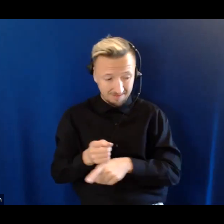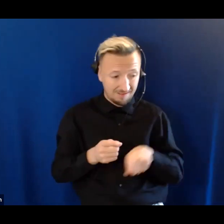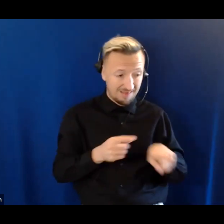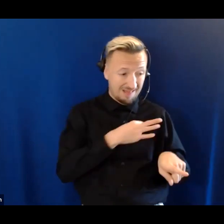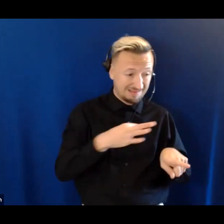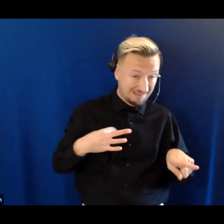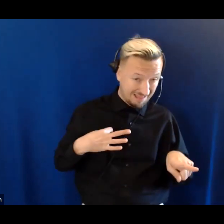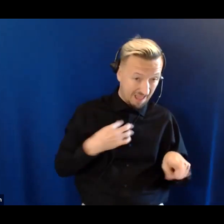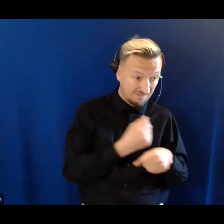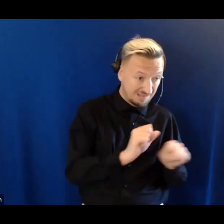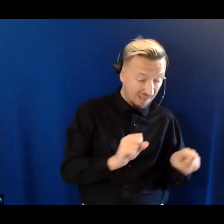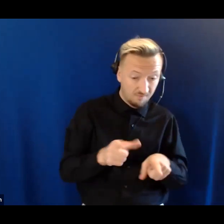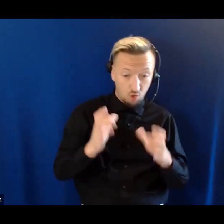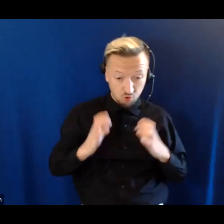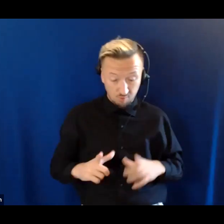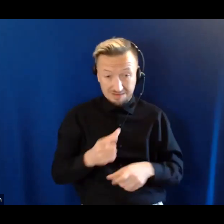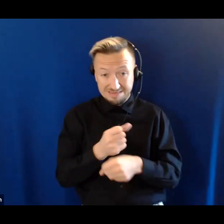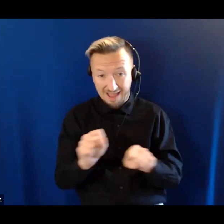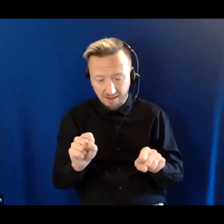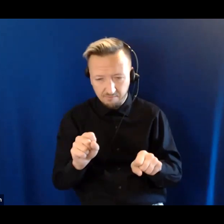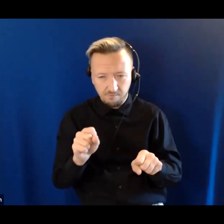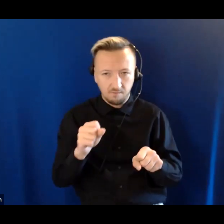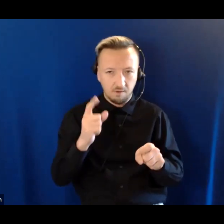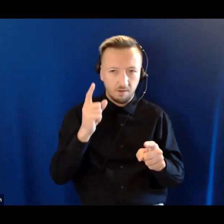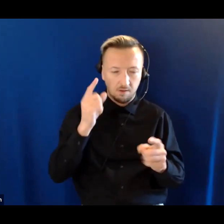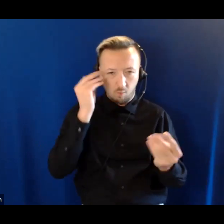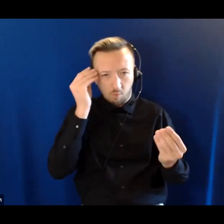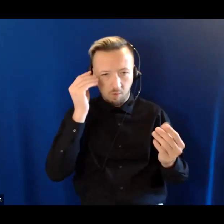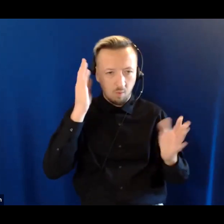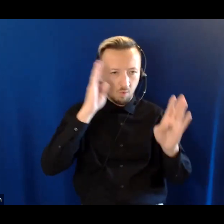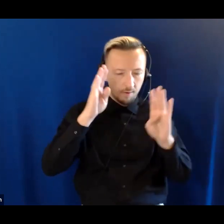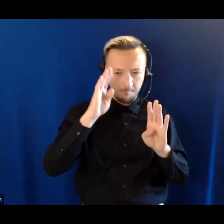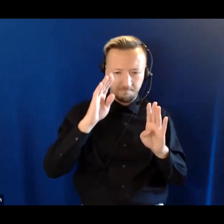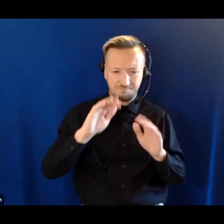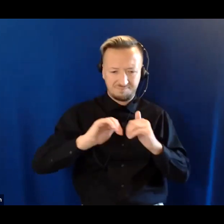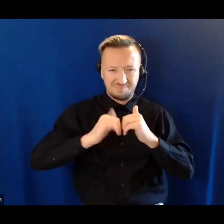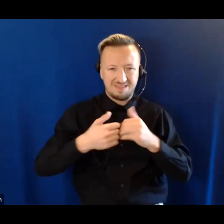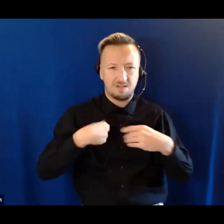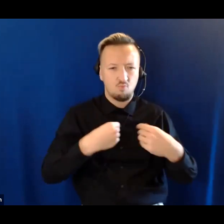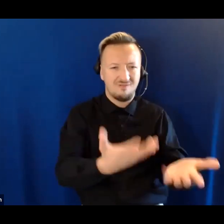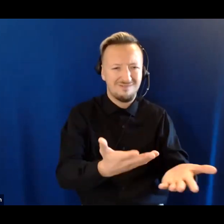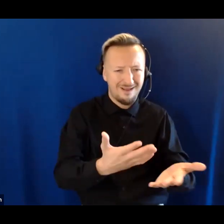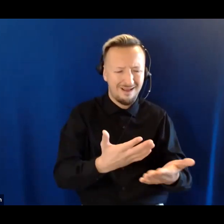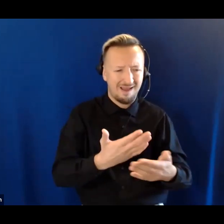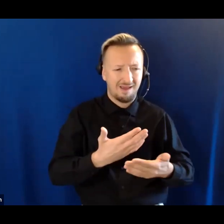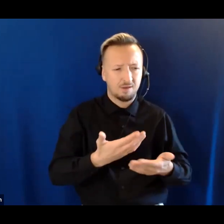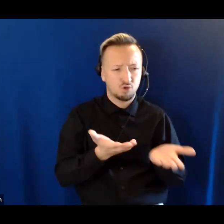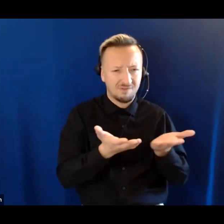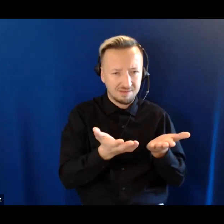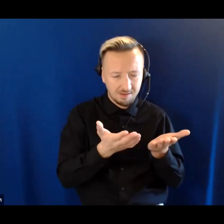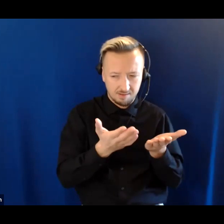safe? How do we continue to deliver services and meet these new needs that are